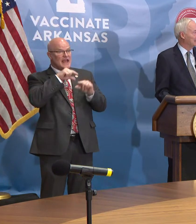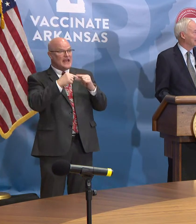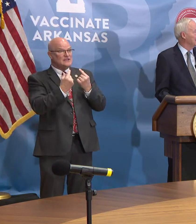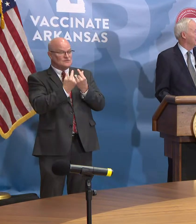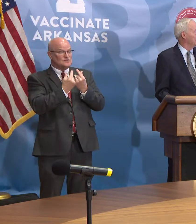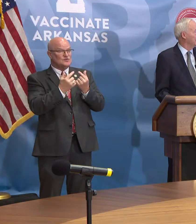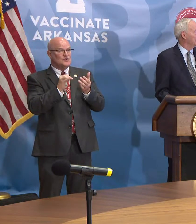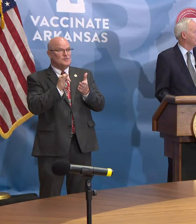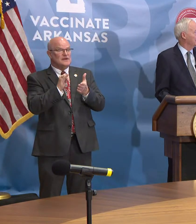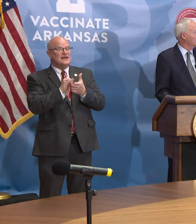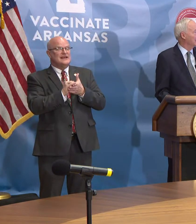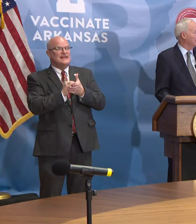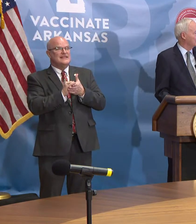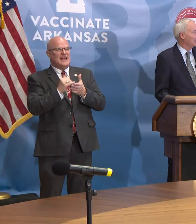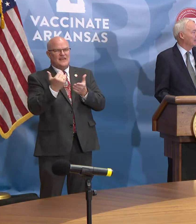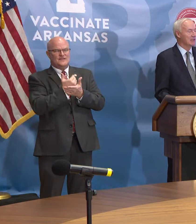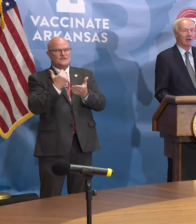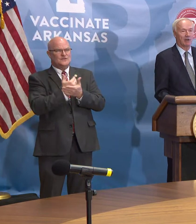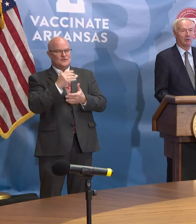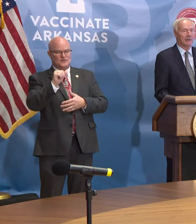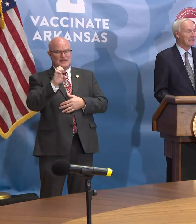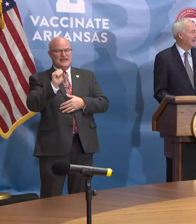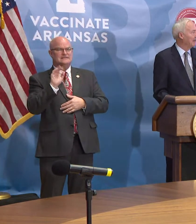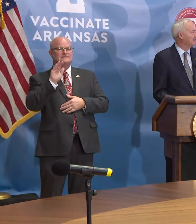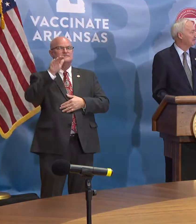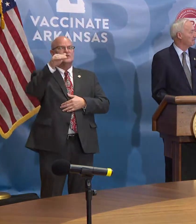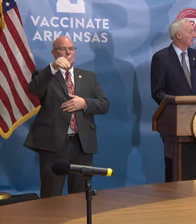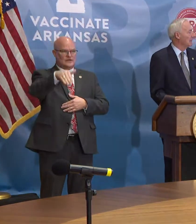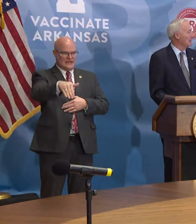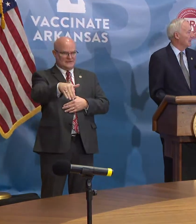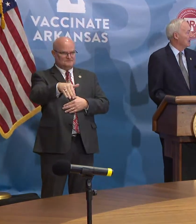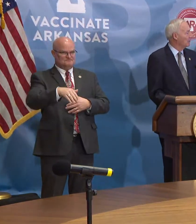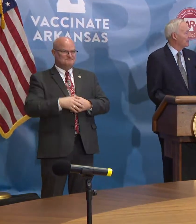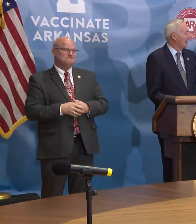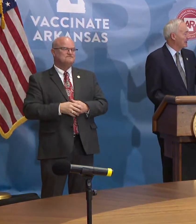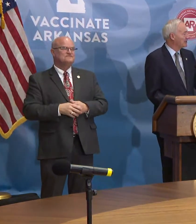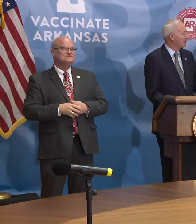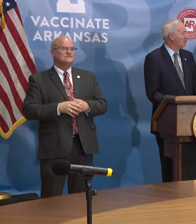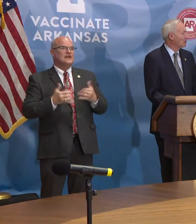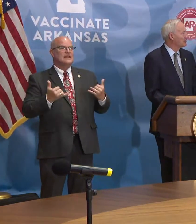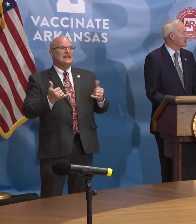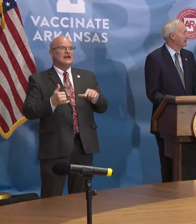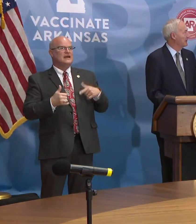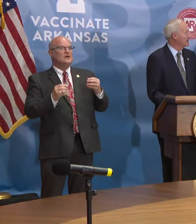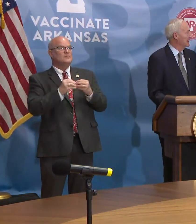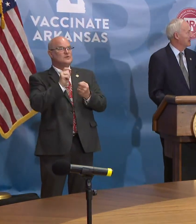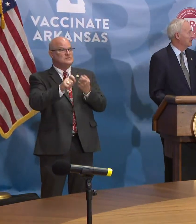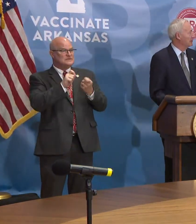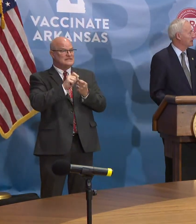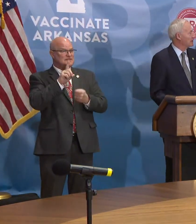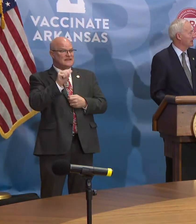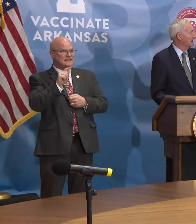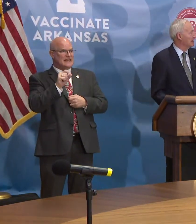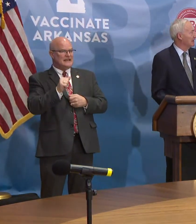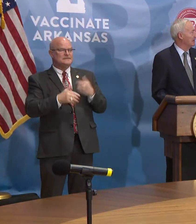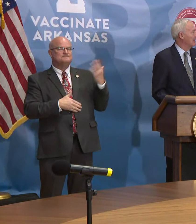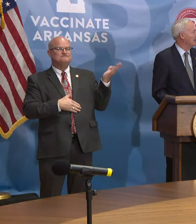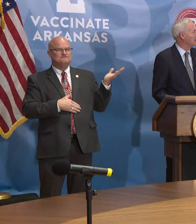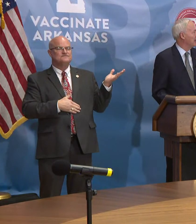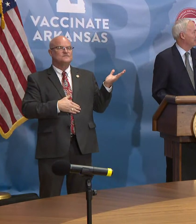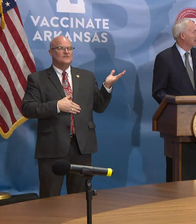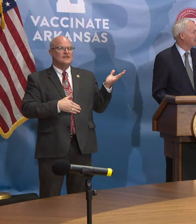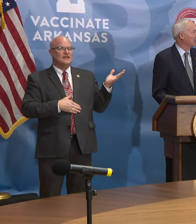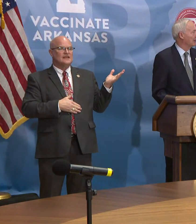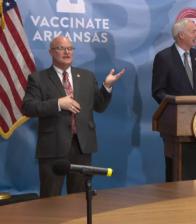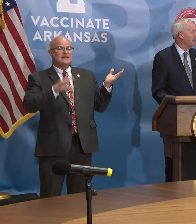that the new case rates are going down. With that, let's go to more specific data. You can see